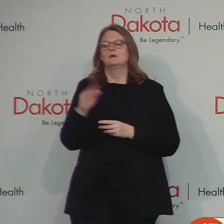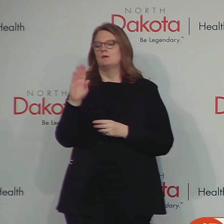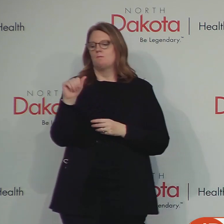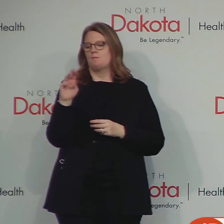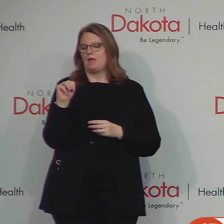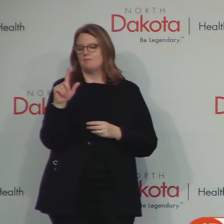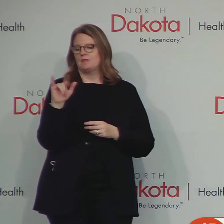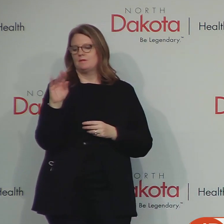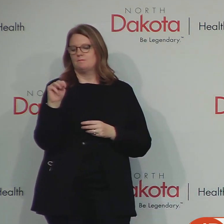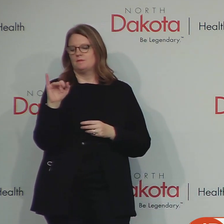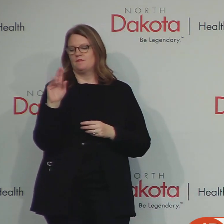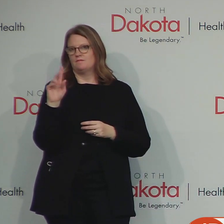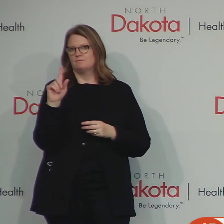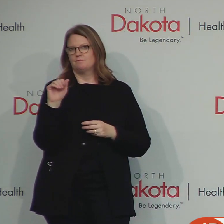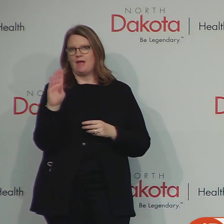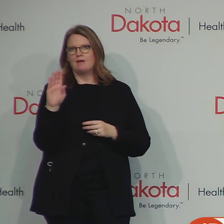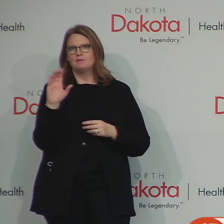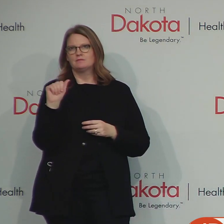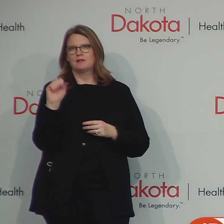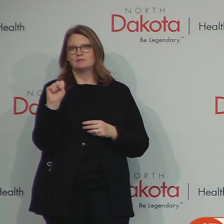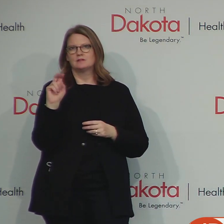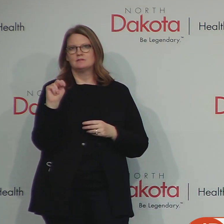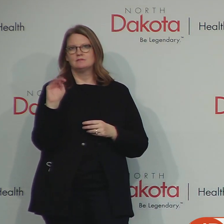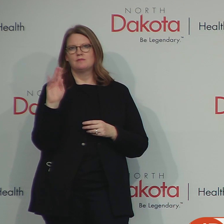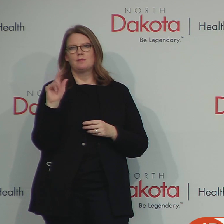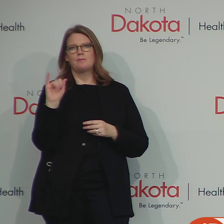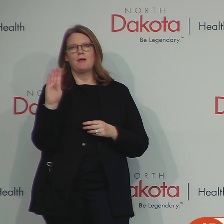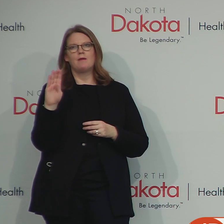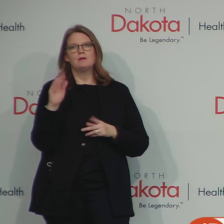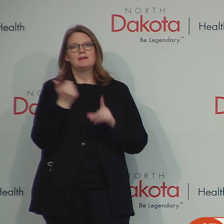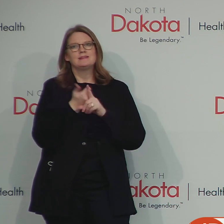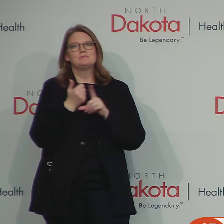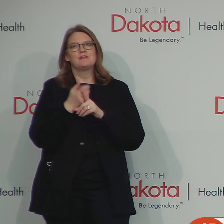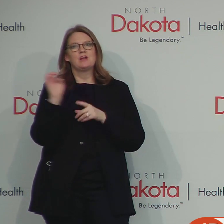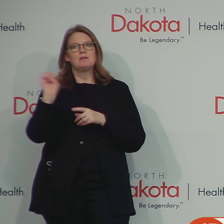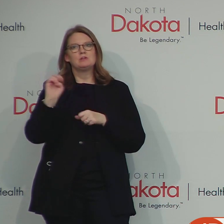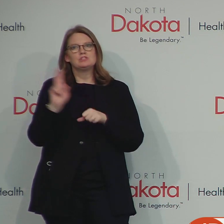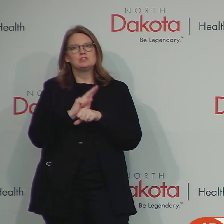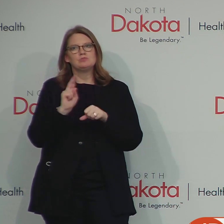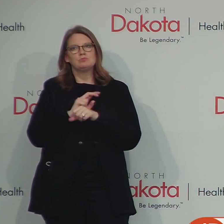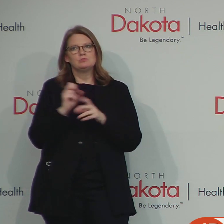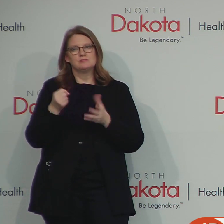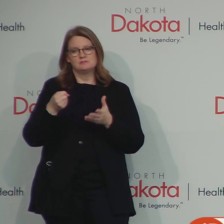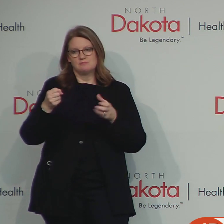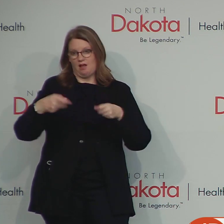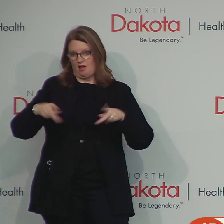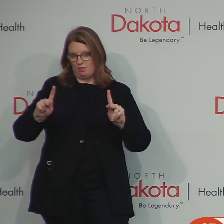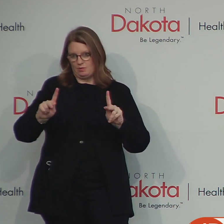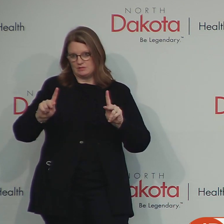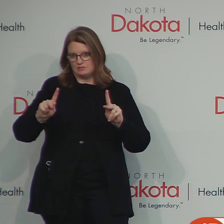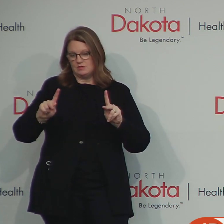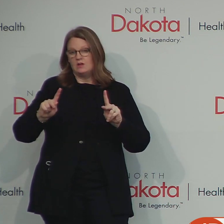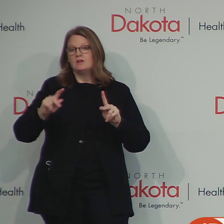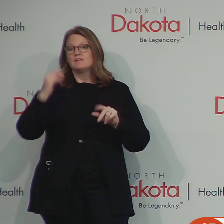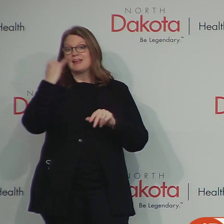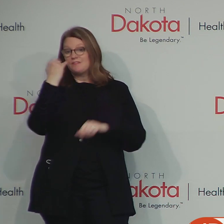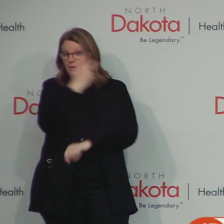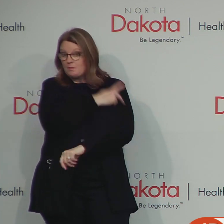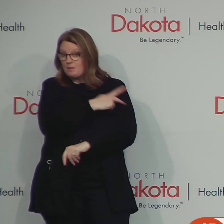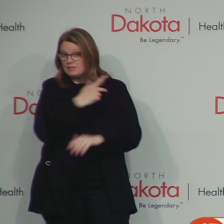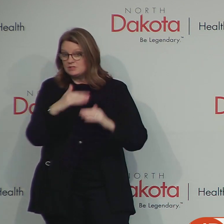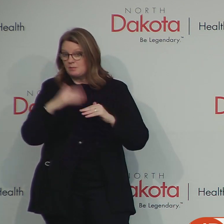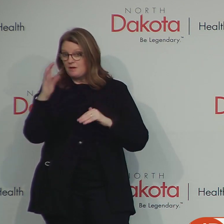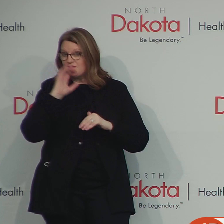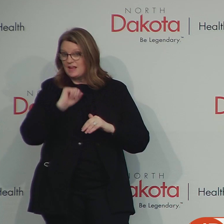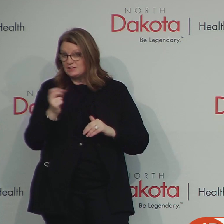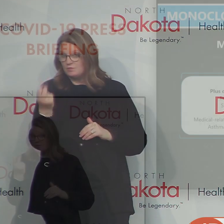Bamlanivimab and casirivimab have received an emergency use authorization from the FDA for patients above the age of 12 and